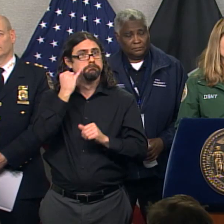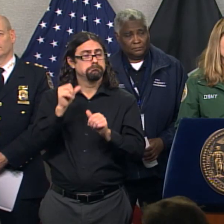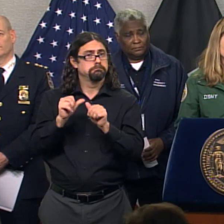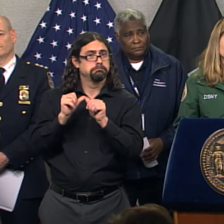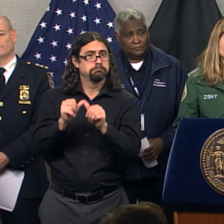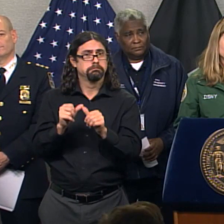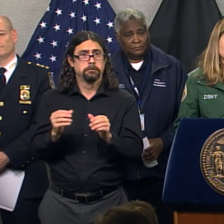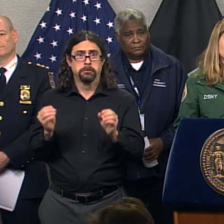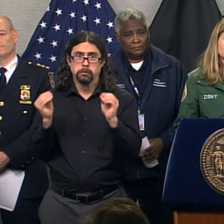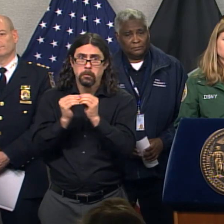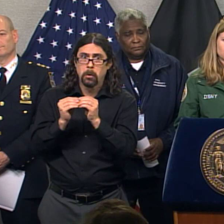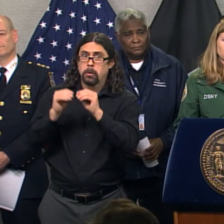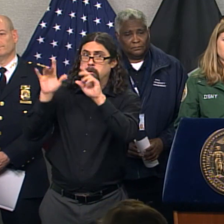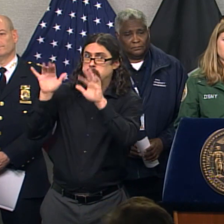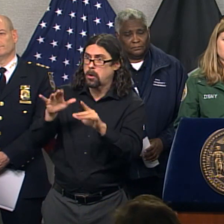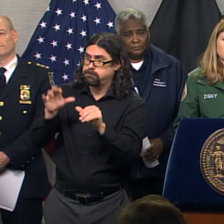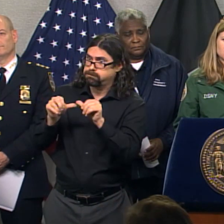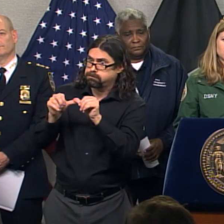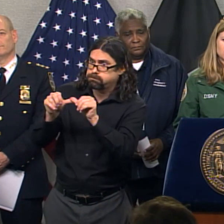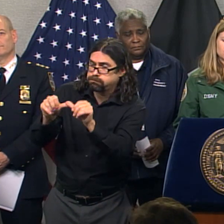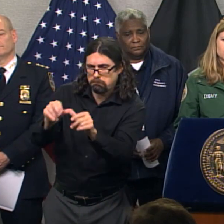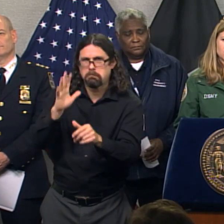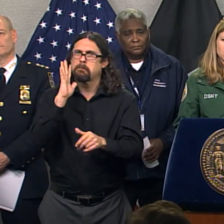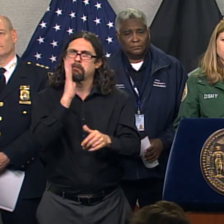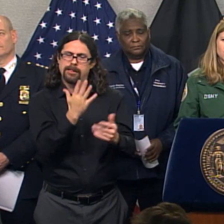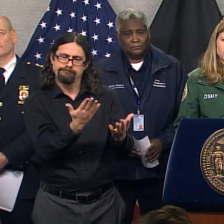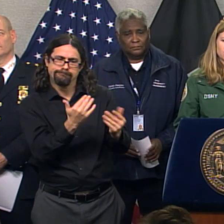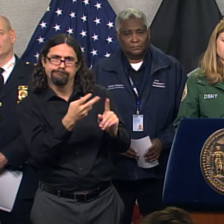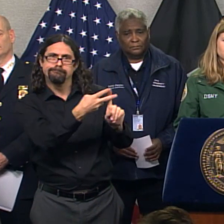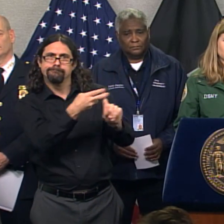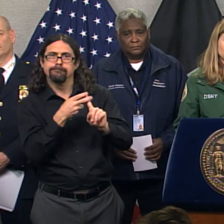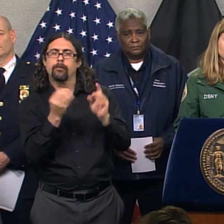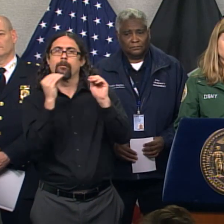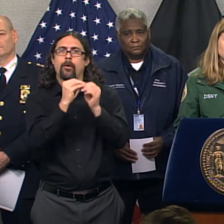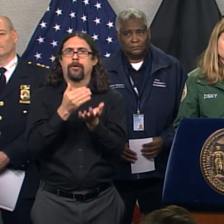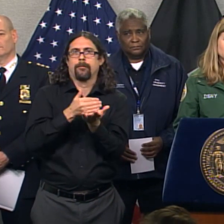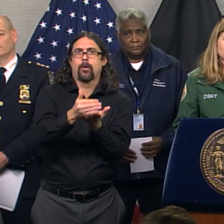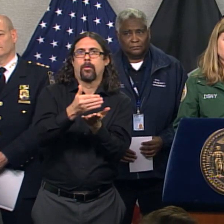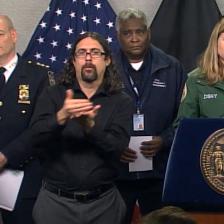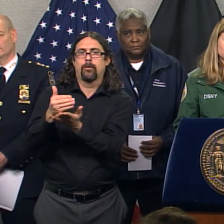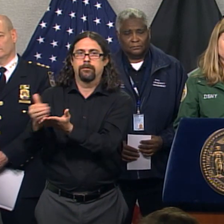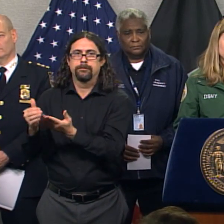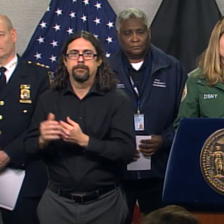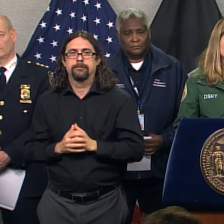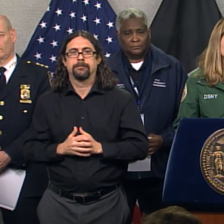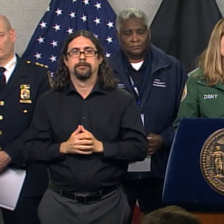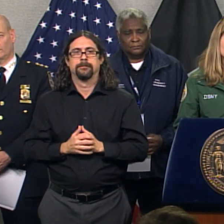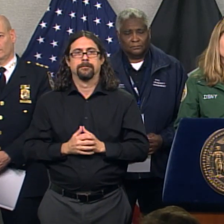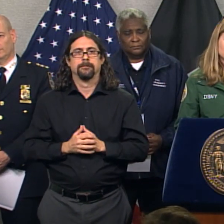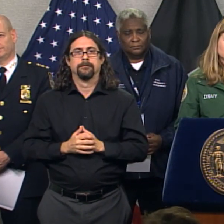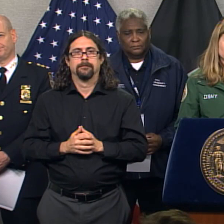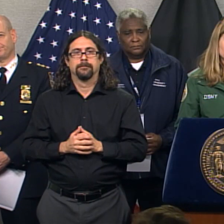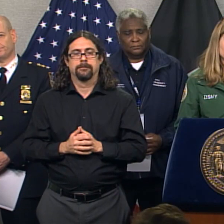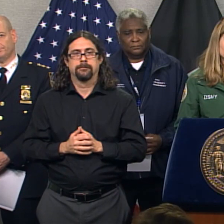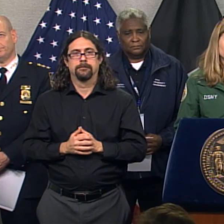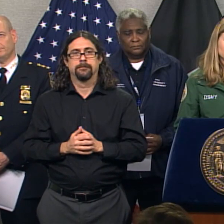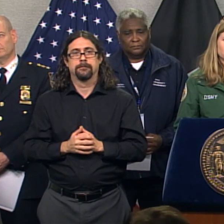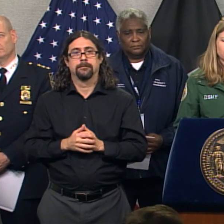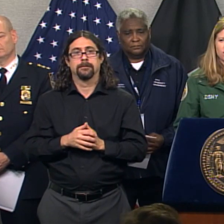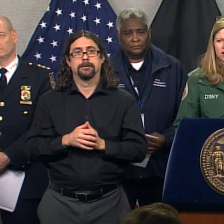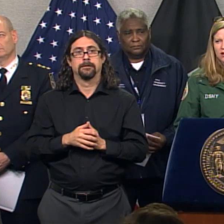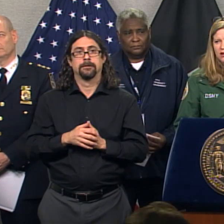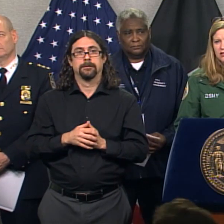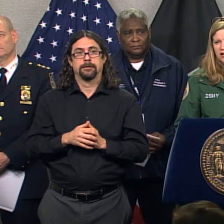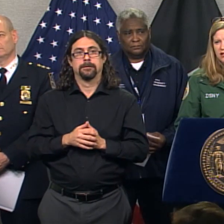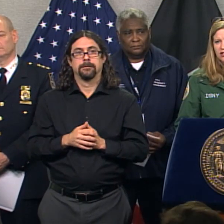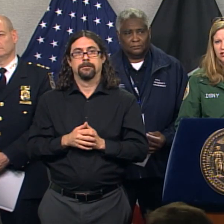also have hundreds of mechanics who are working to make sure that we keep our vehicles rolling throughout this event. But this is a very difficult event